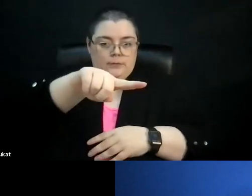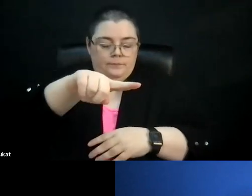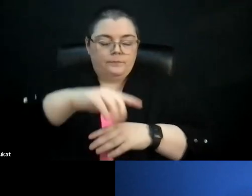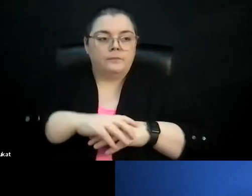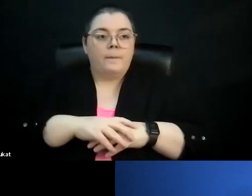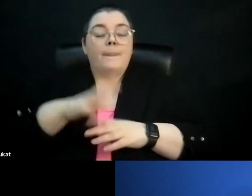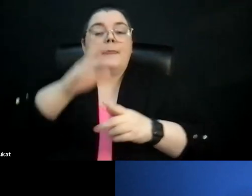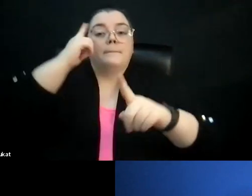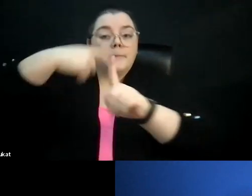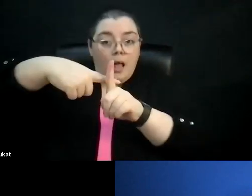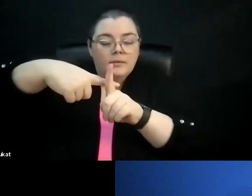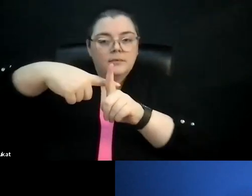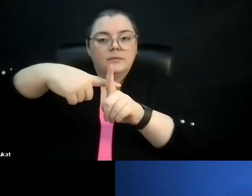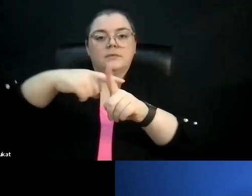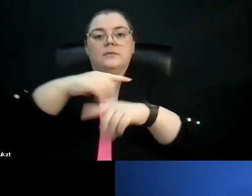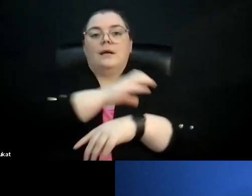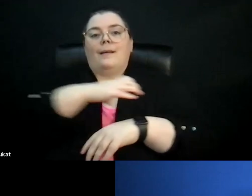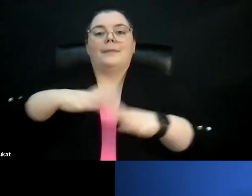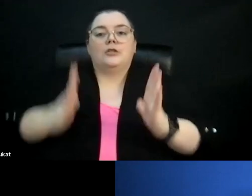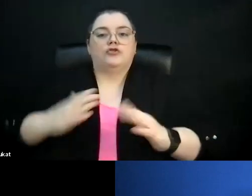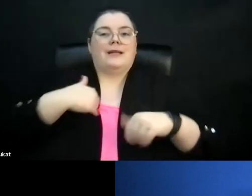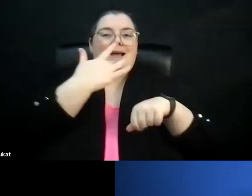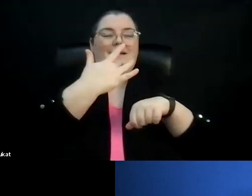hearing in English, you will hear everything that we've done.